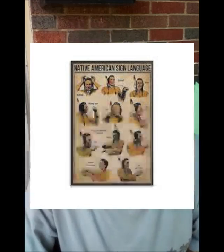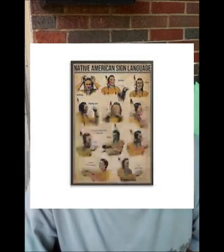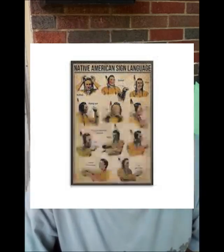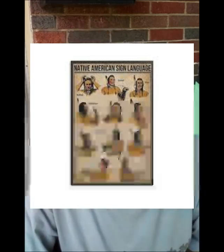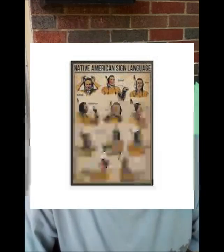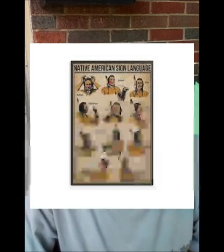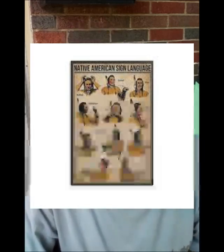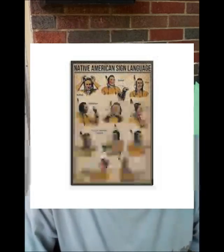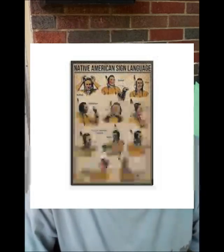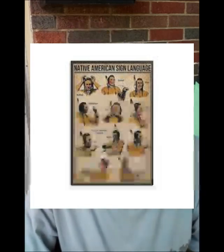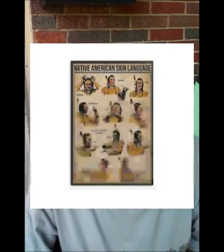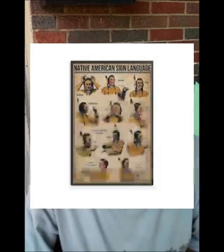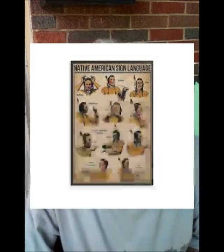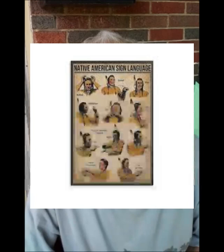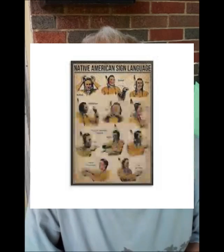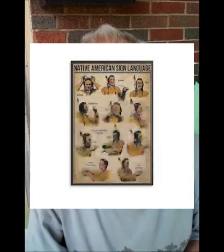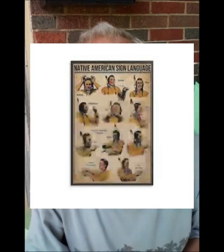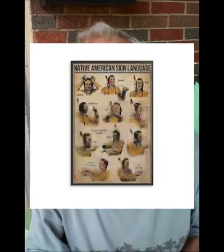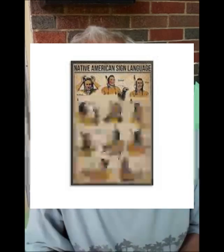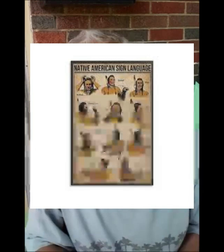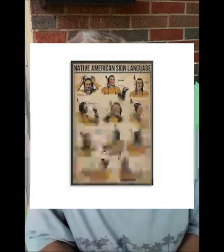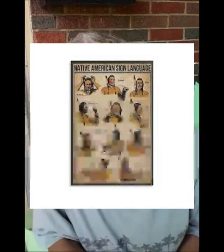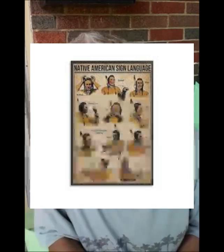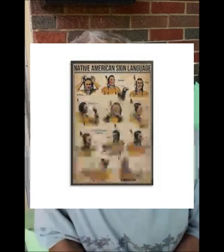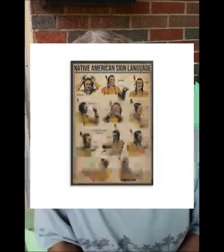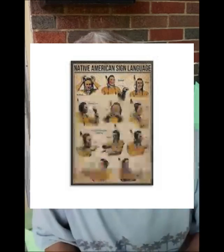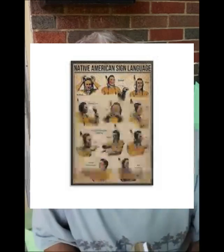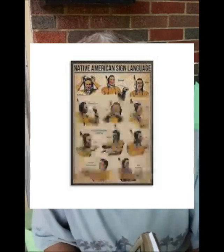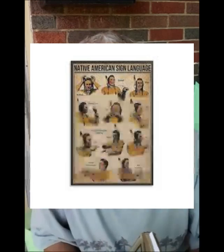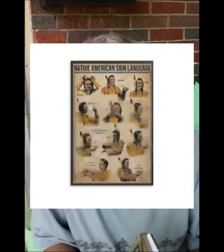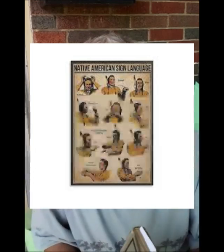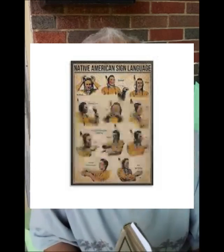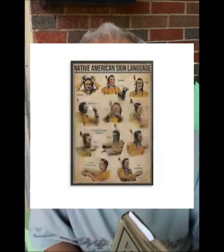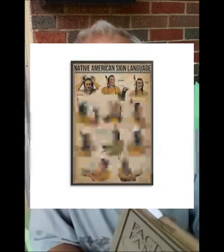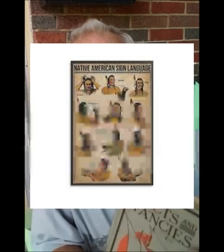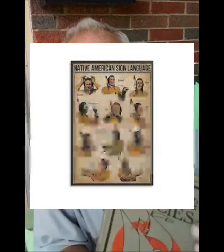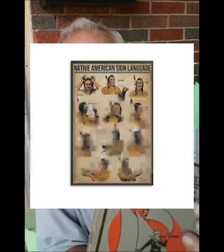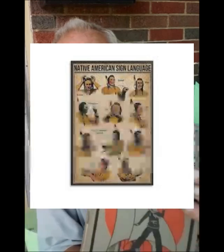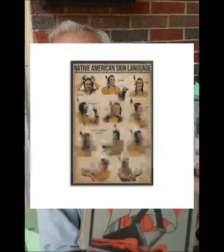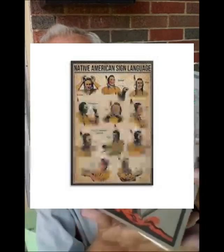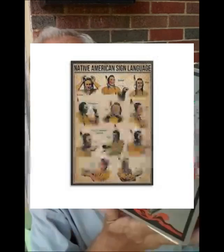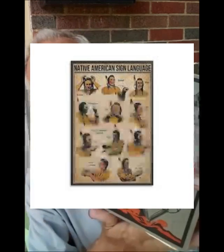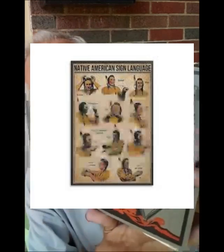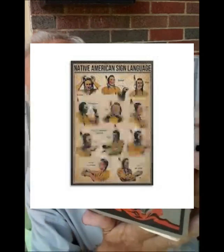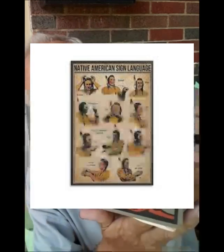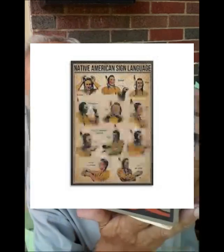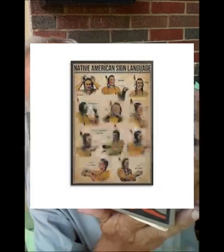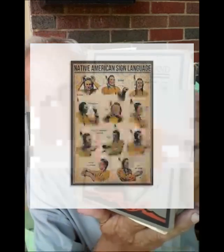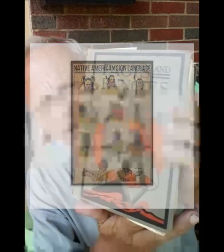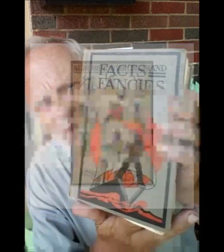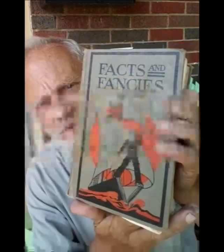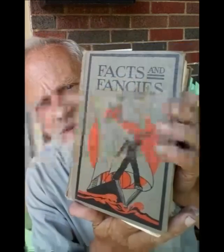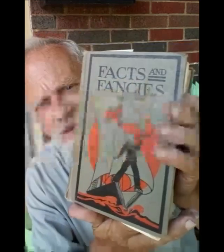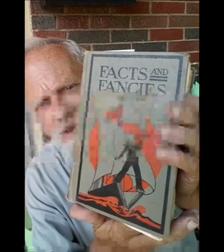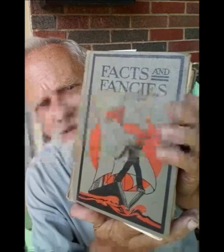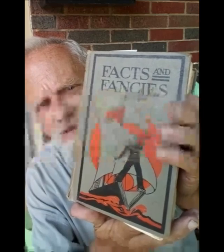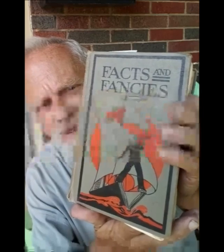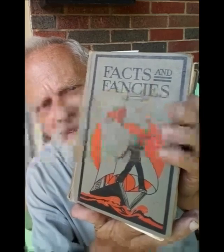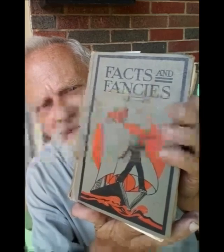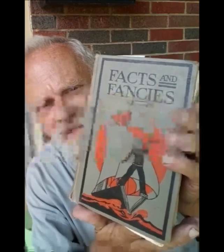want to tell you about Indian Sign Language today. I found a little write up in uh, Facts and Fancies,